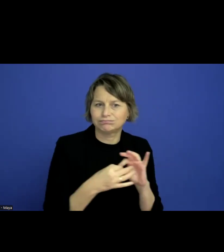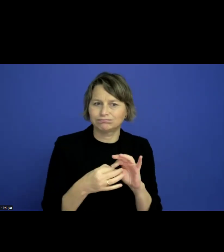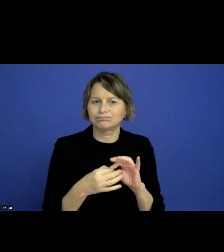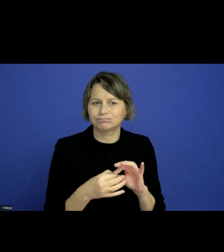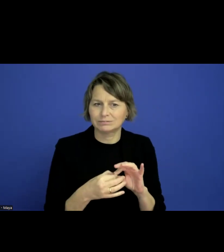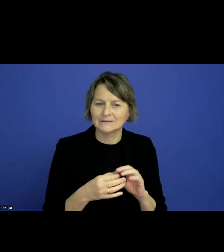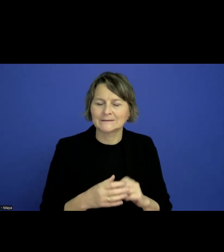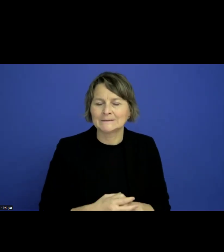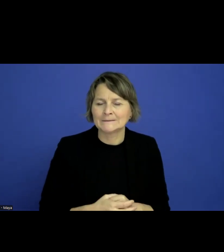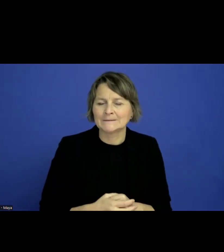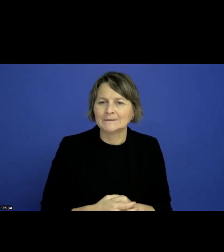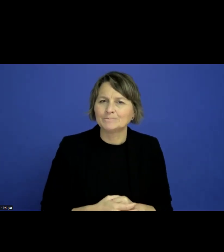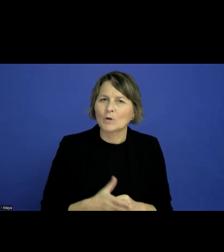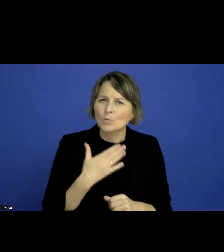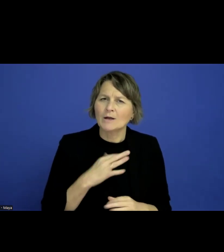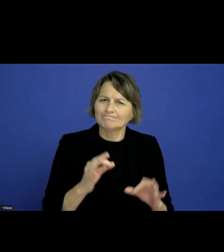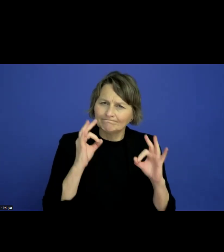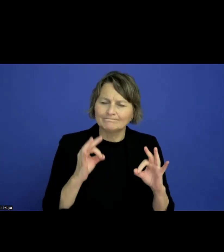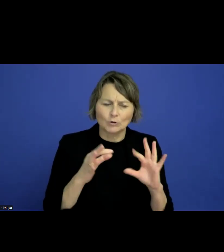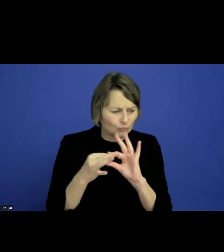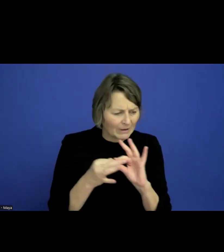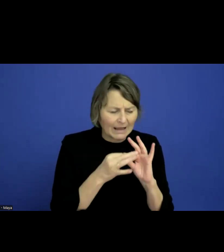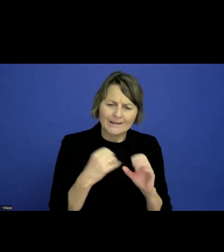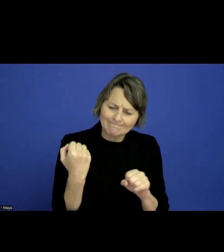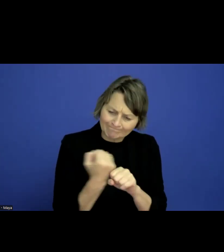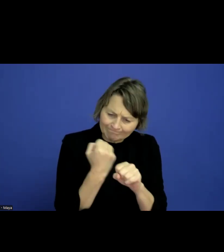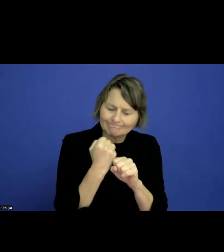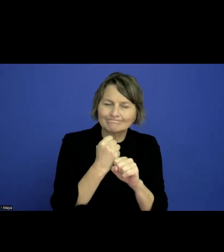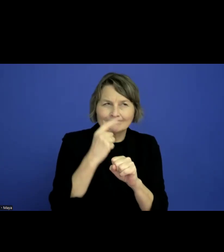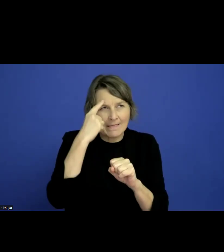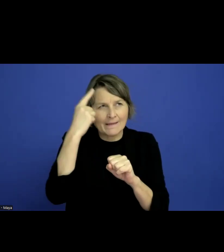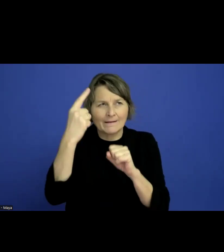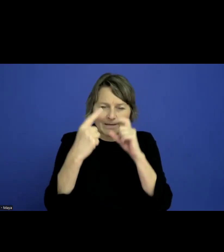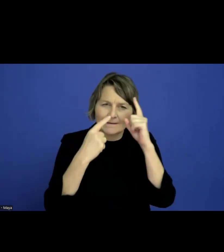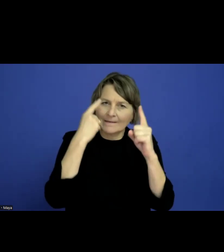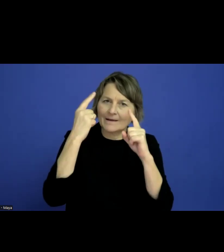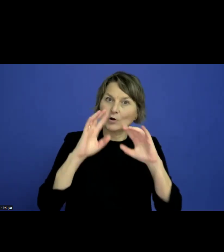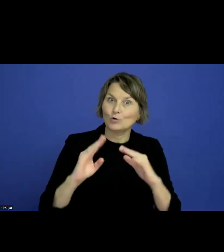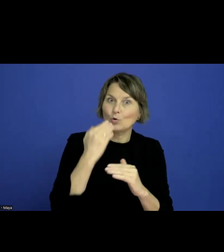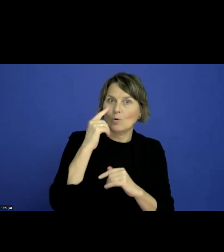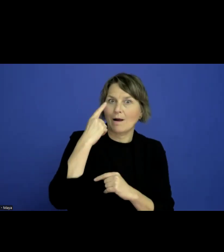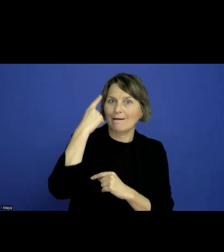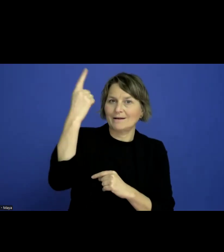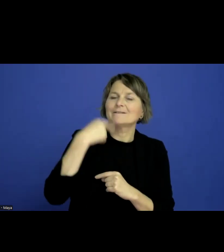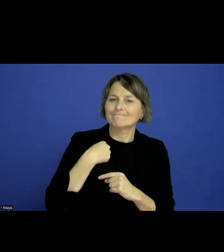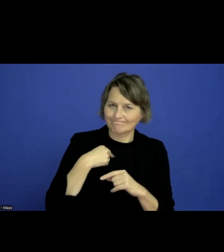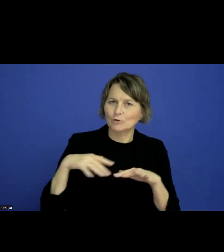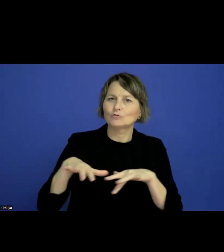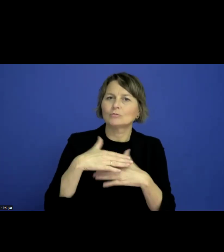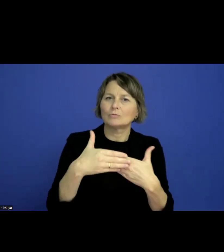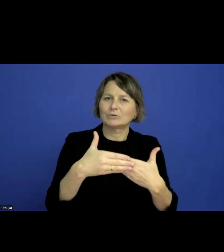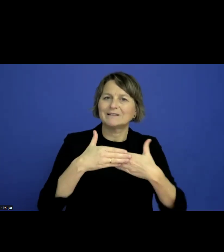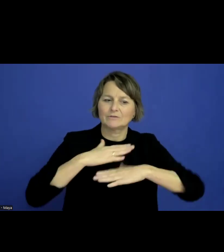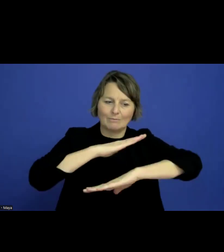to collaborate, innovate all together, and address the social protection platform and